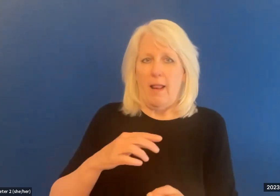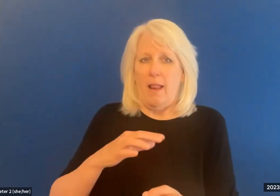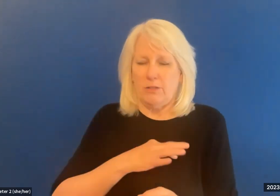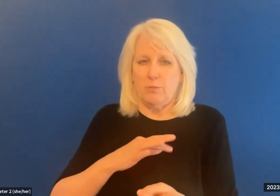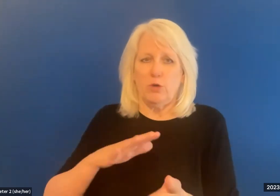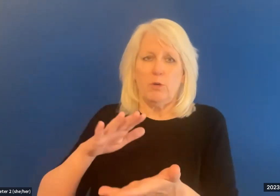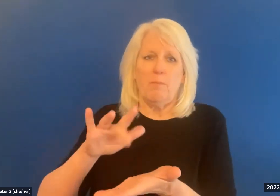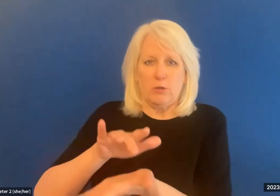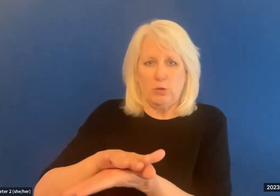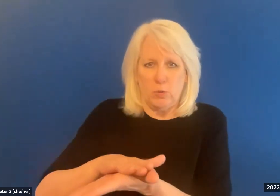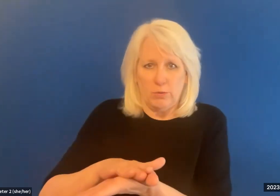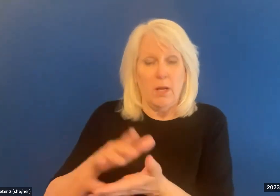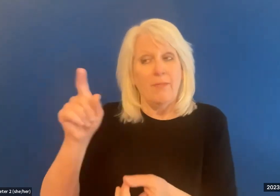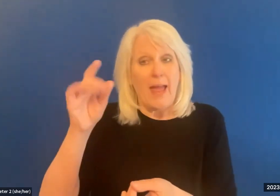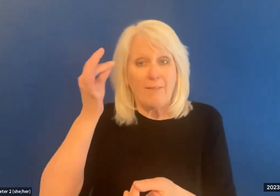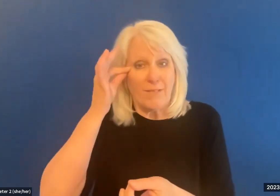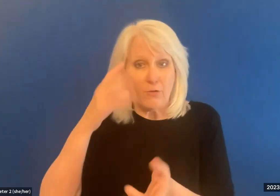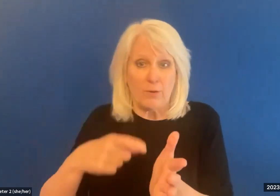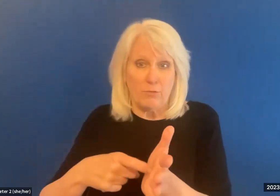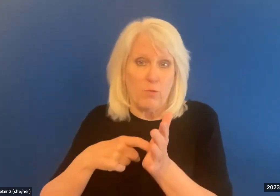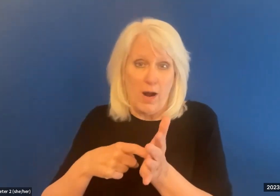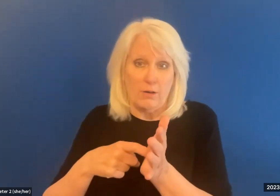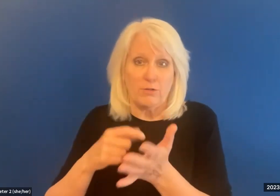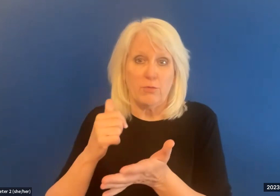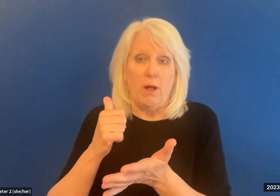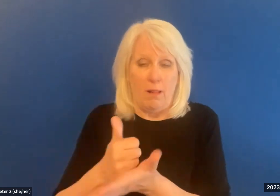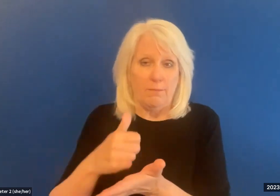federally mandated duty to assist qualified students with disabilities.